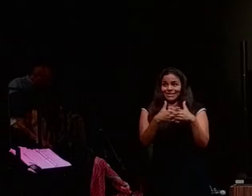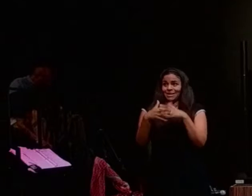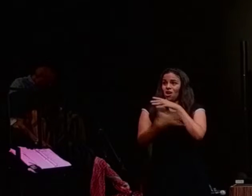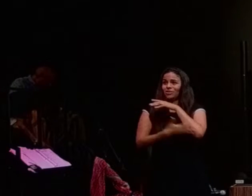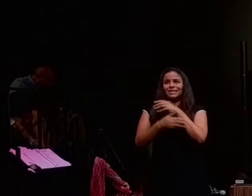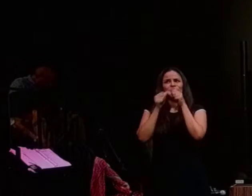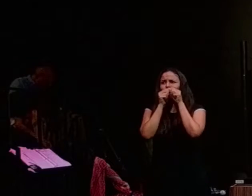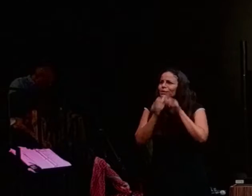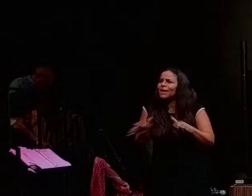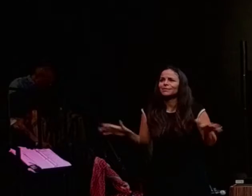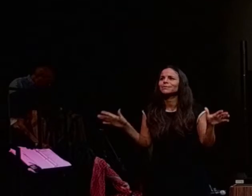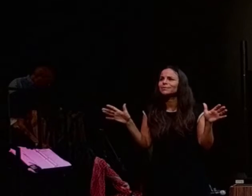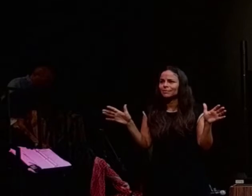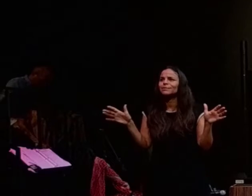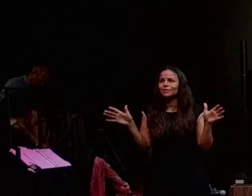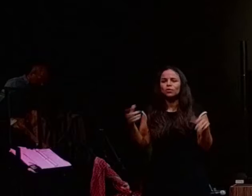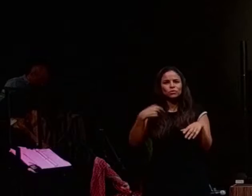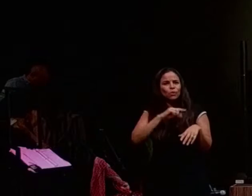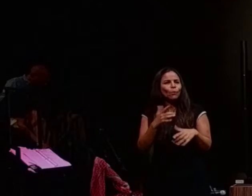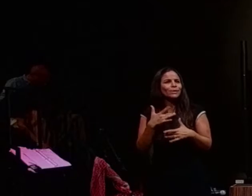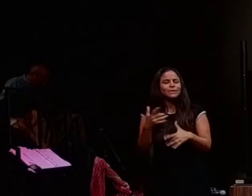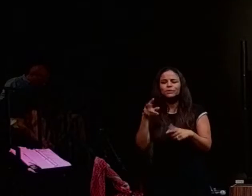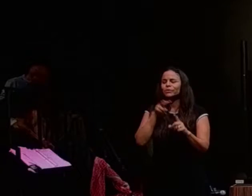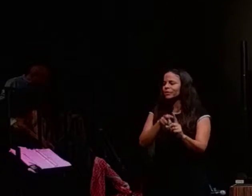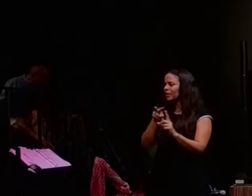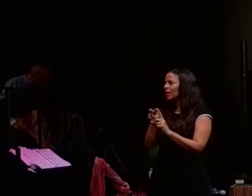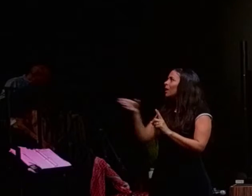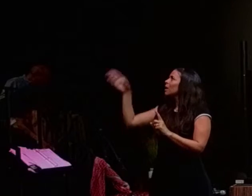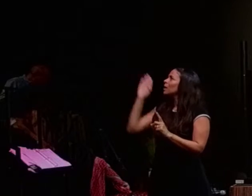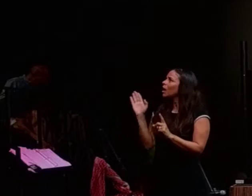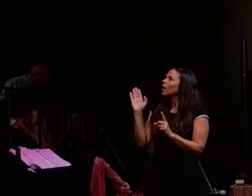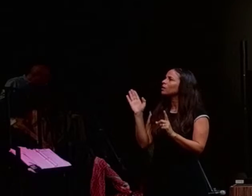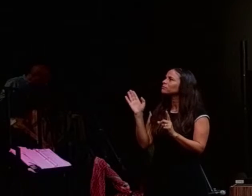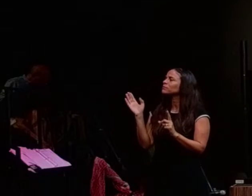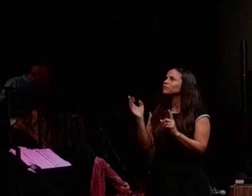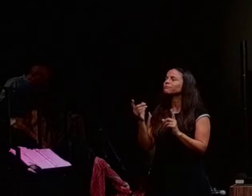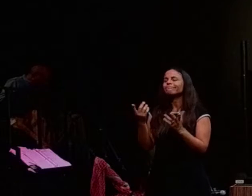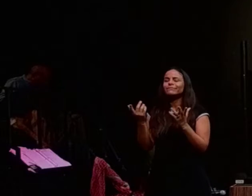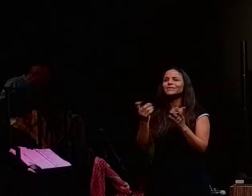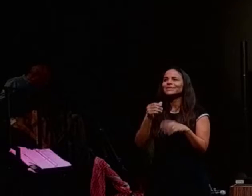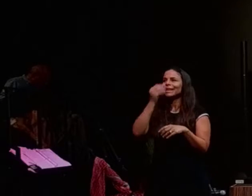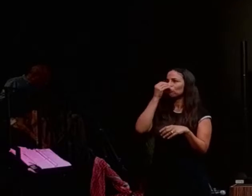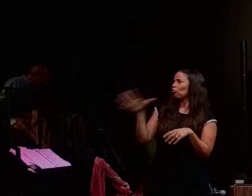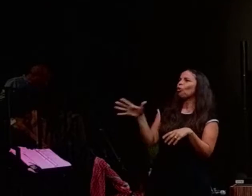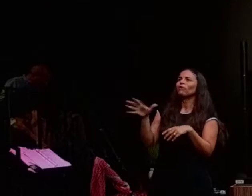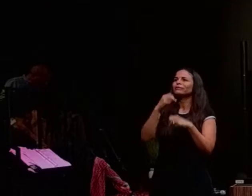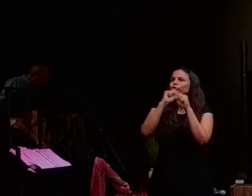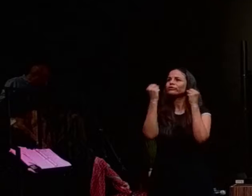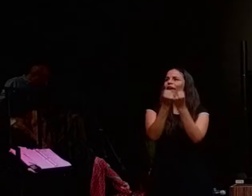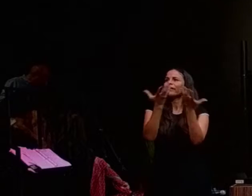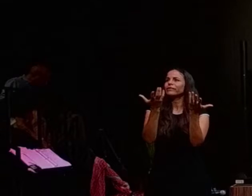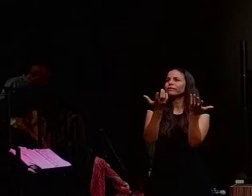country, and we just see the decline. We see God taking a backseat more and more throughout society,